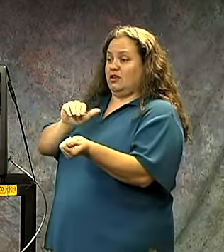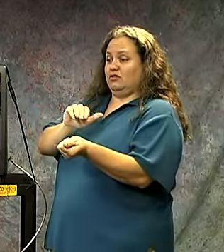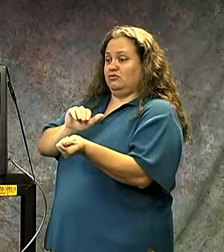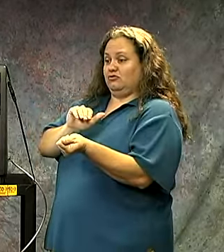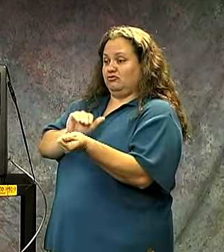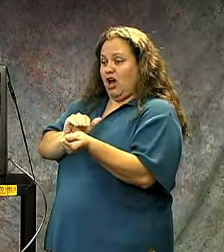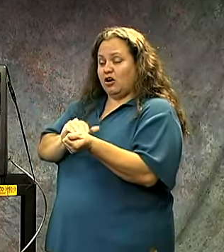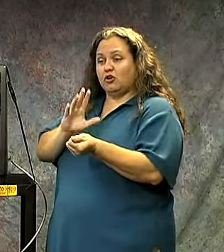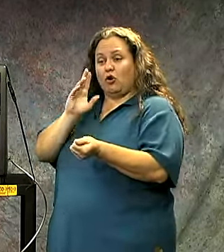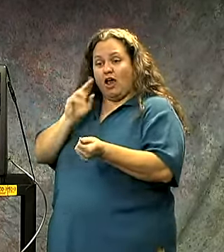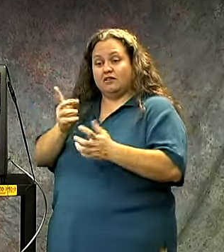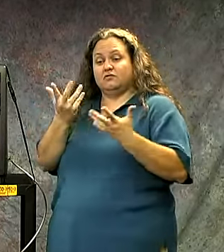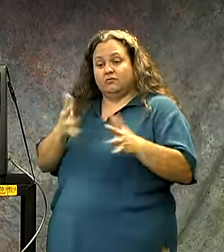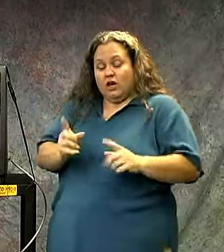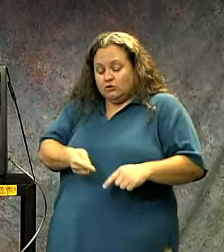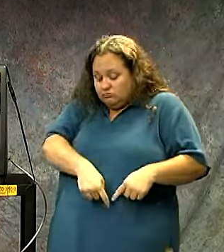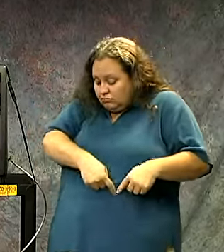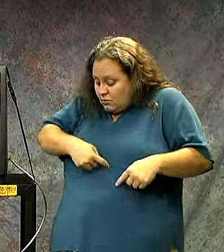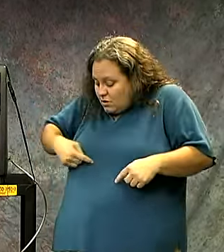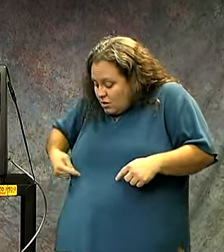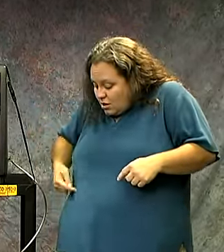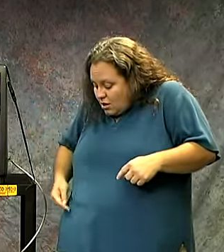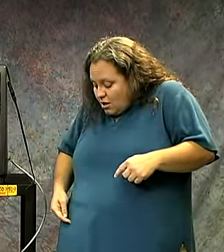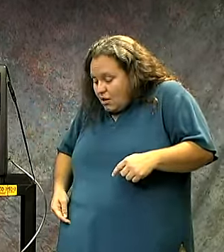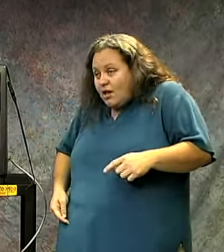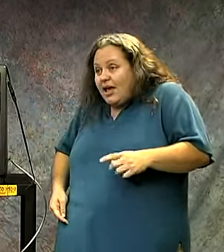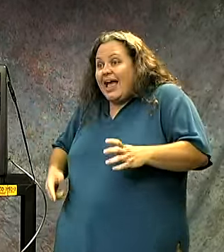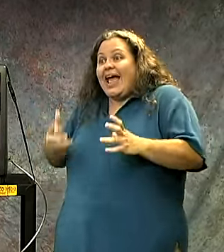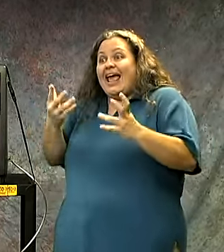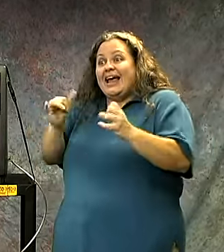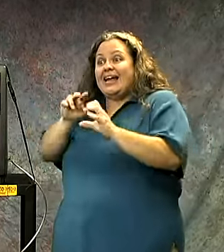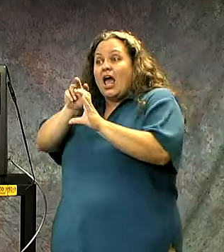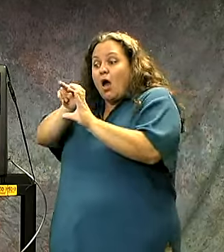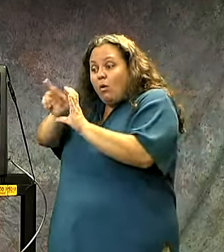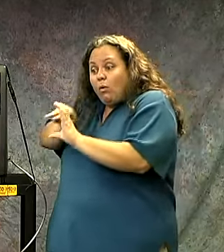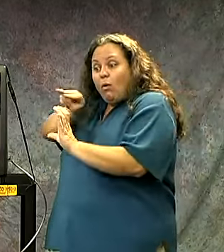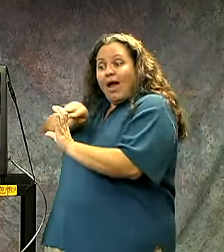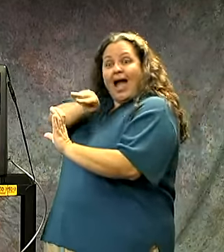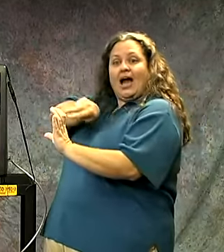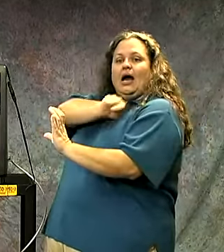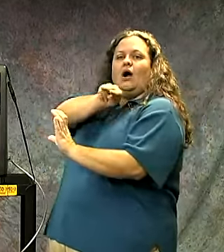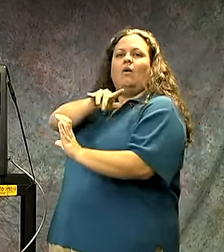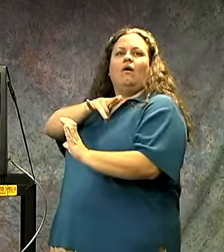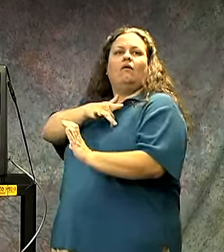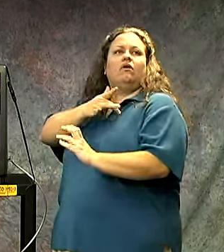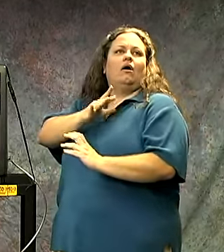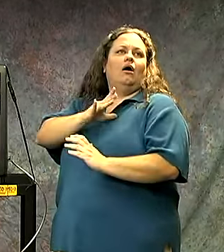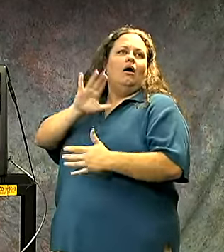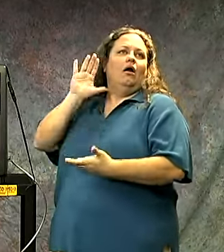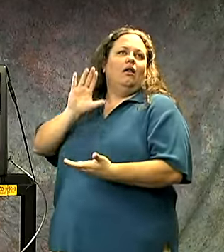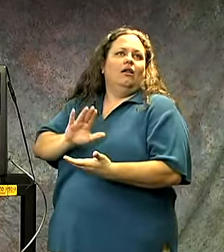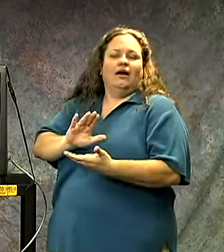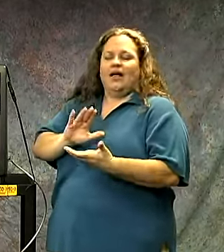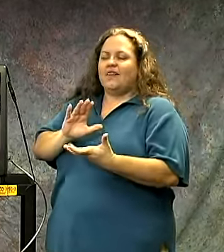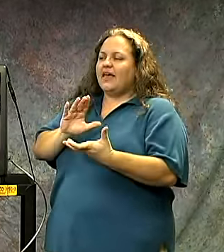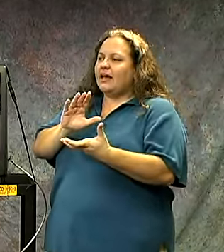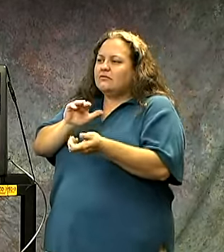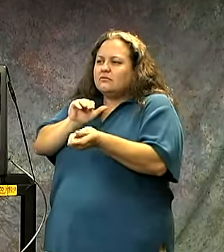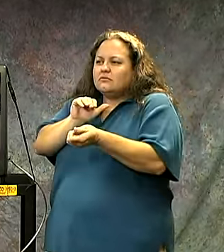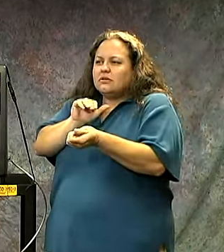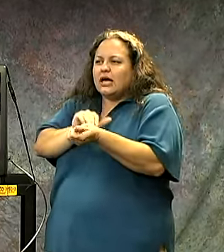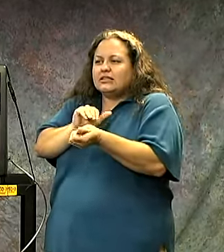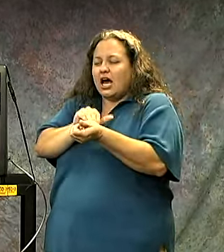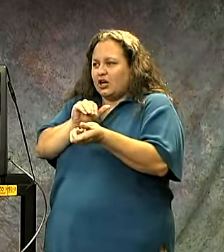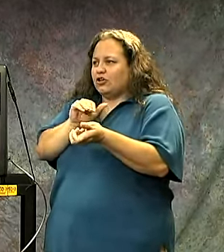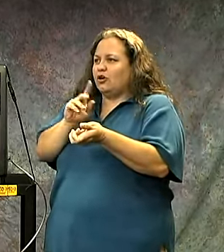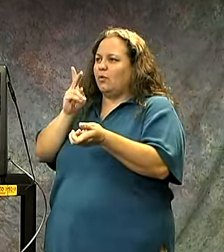doctor gets to the end of the colon, those feelings go away, and this is when they really get the good look. As